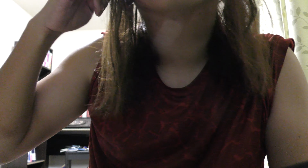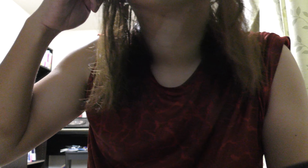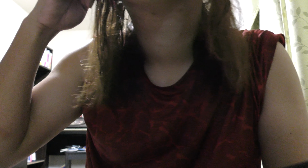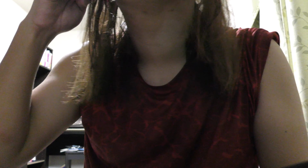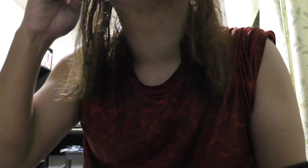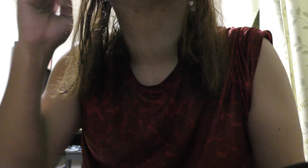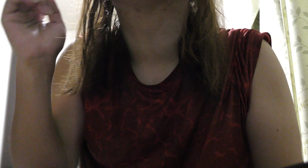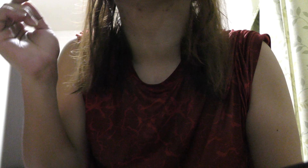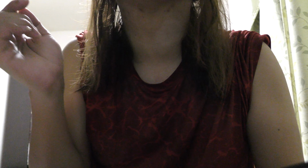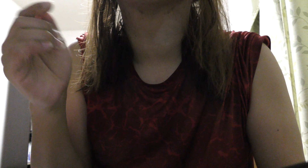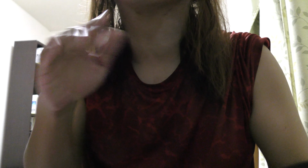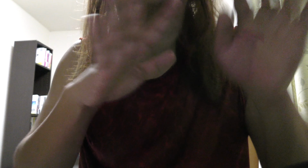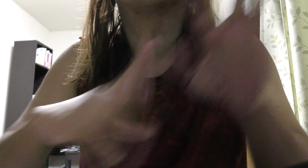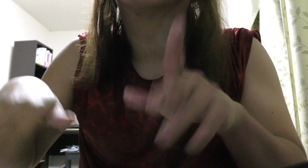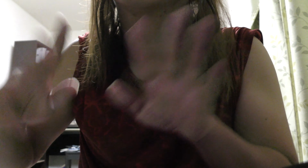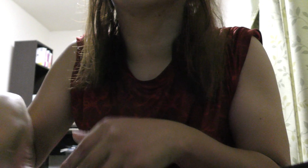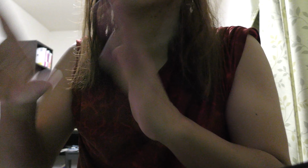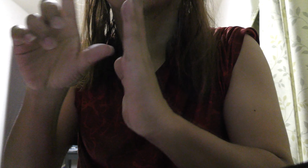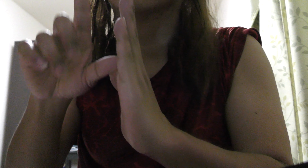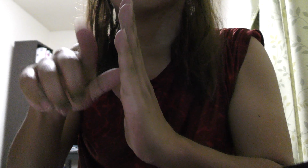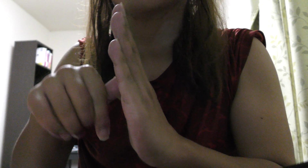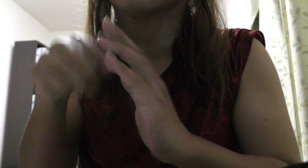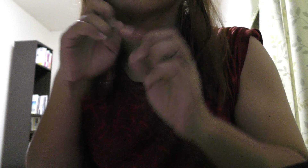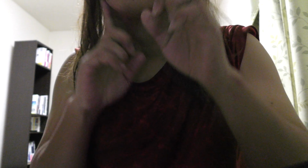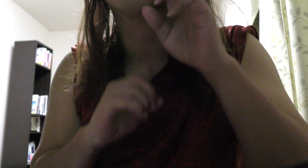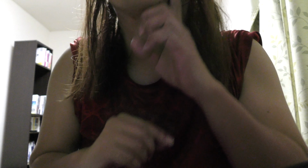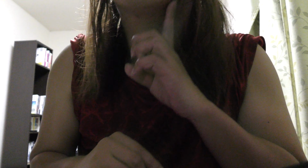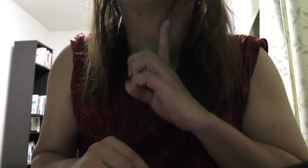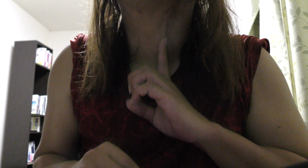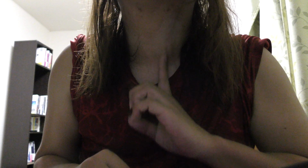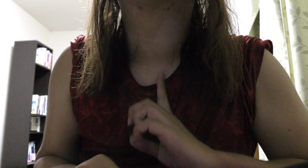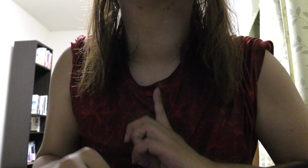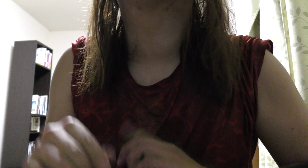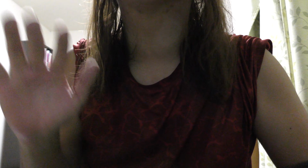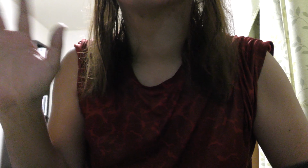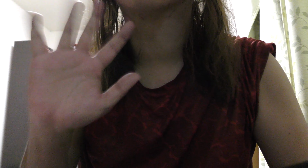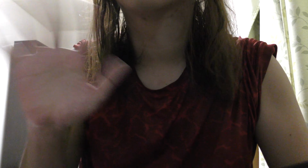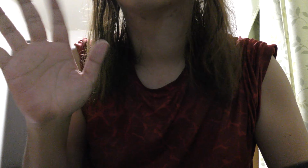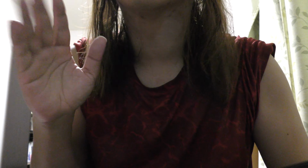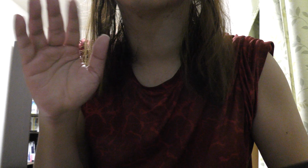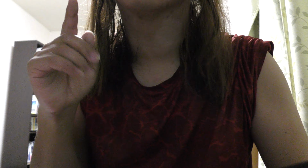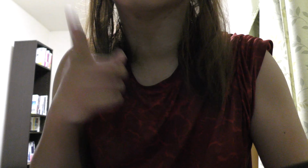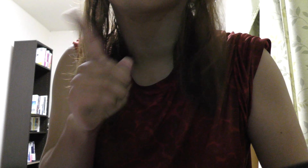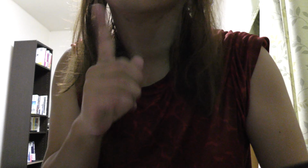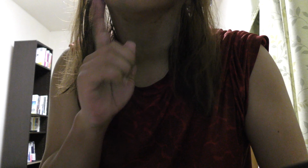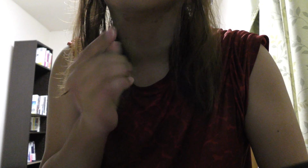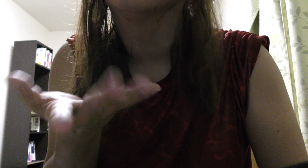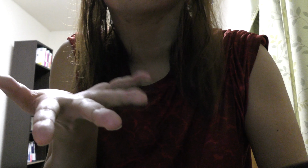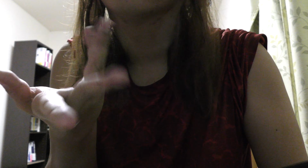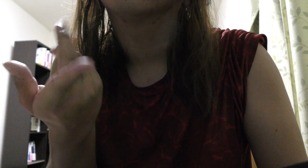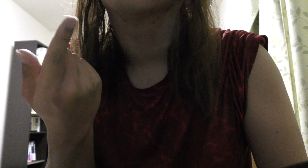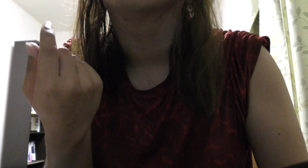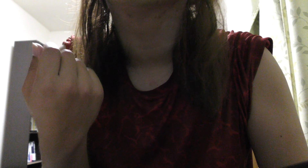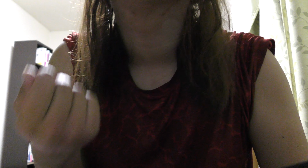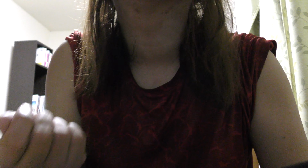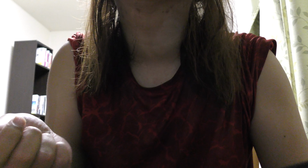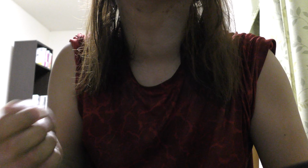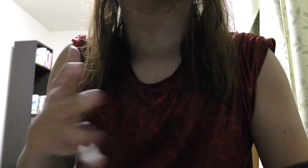to learn? I'll say goodbye Try to